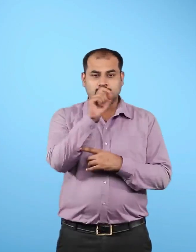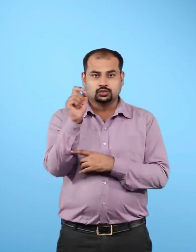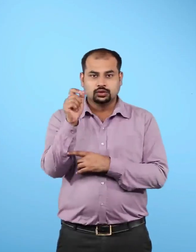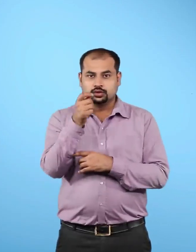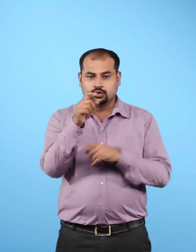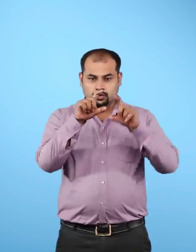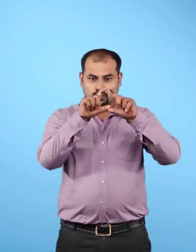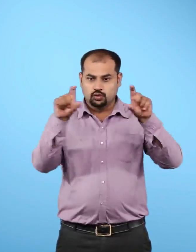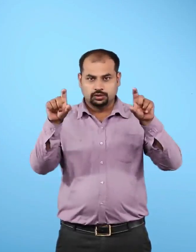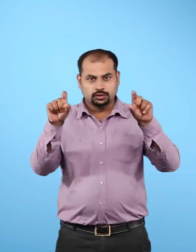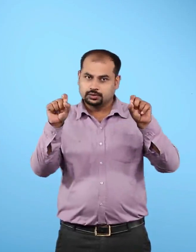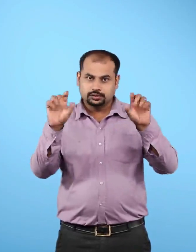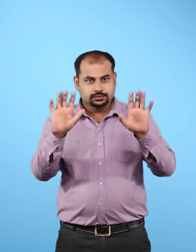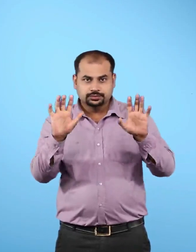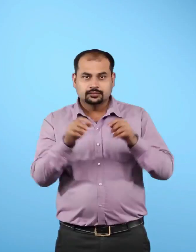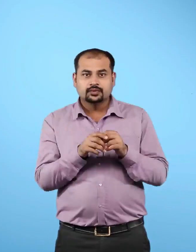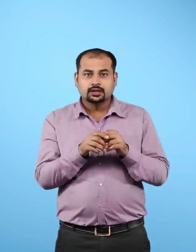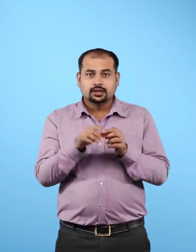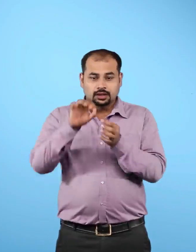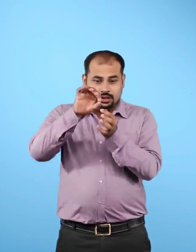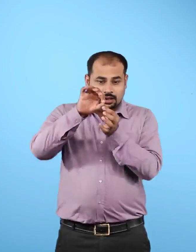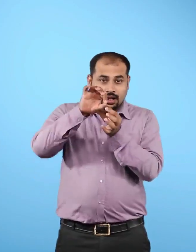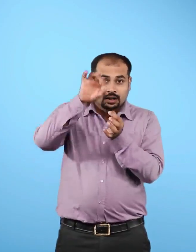What is the length of a 100 rupee note?